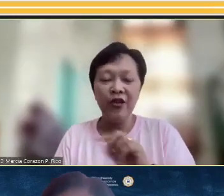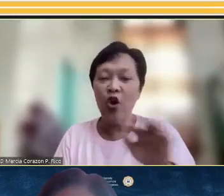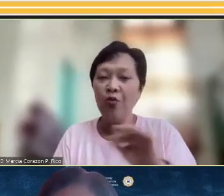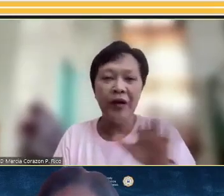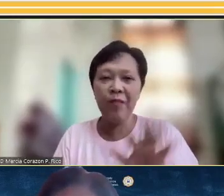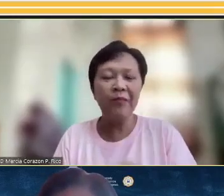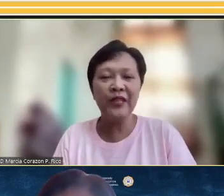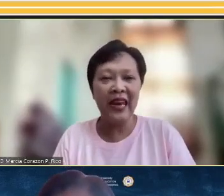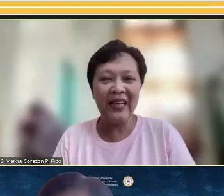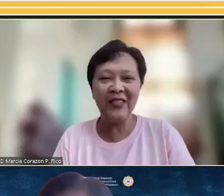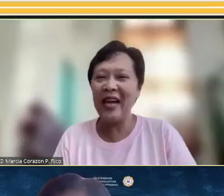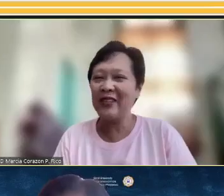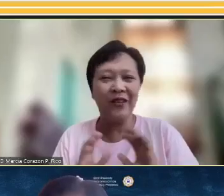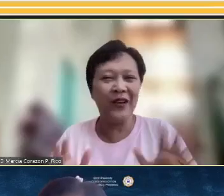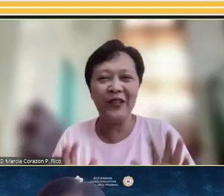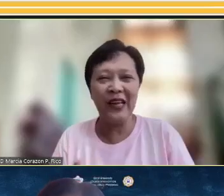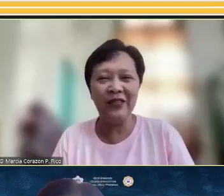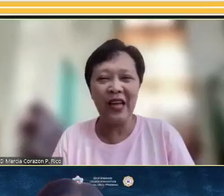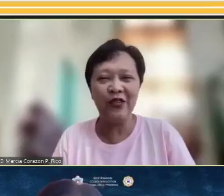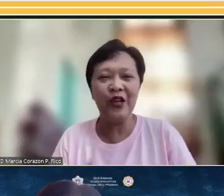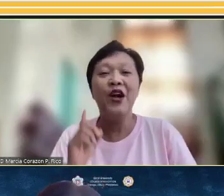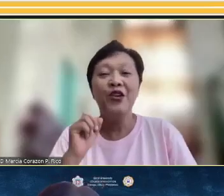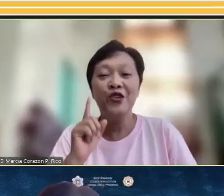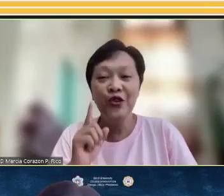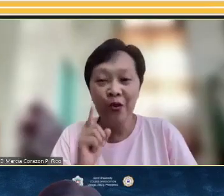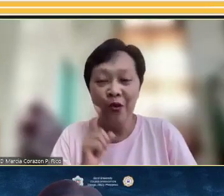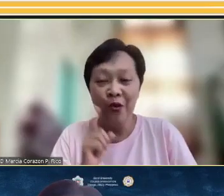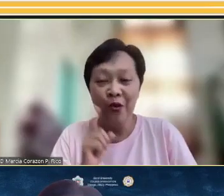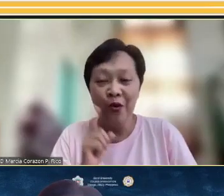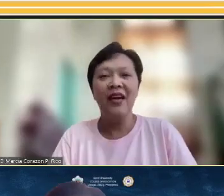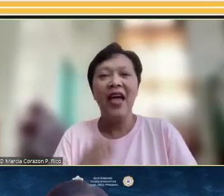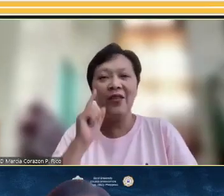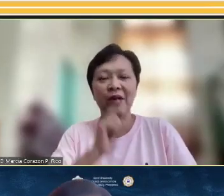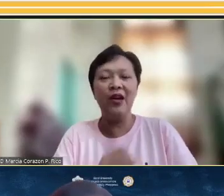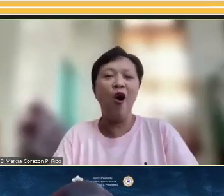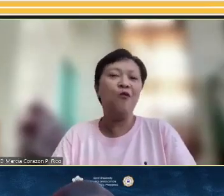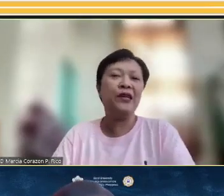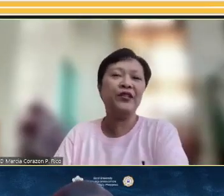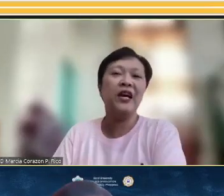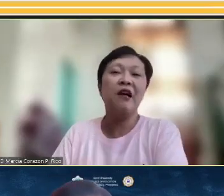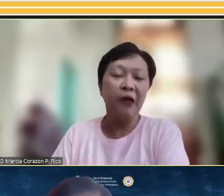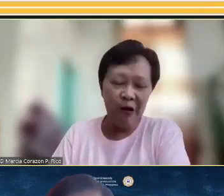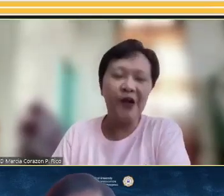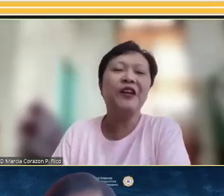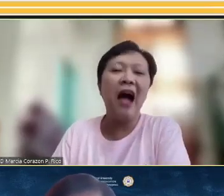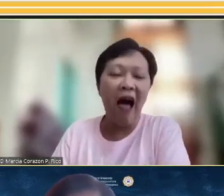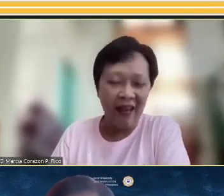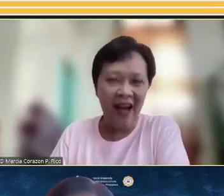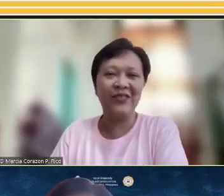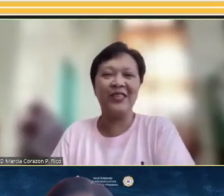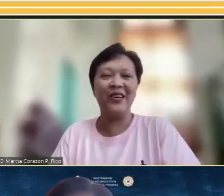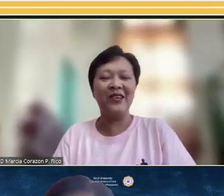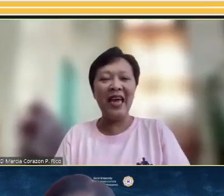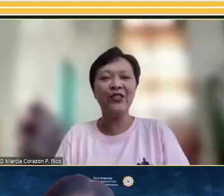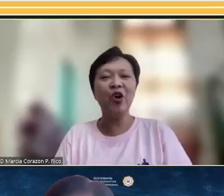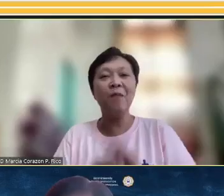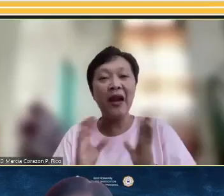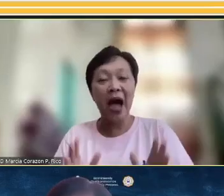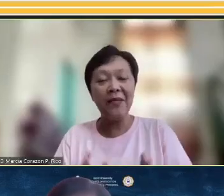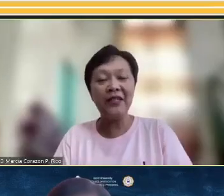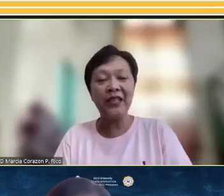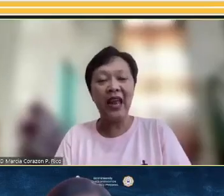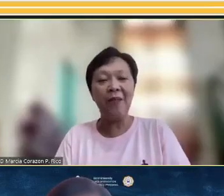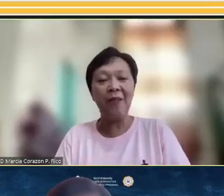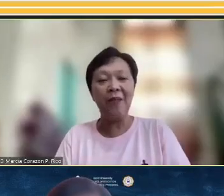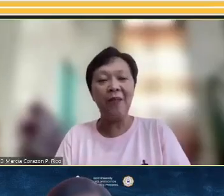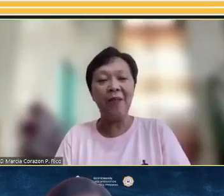But I know with Ma'am Celeste, facilitator, you will and will always learn a lot. Okay, so